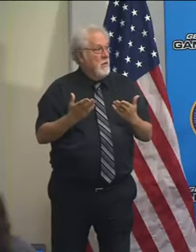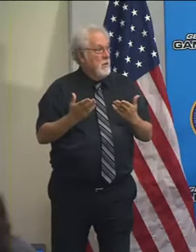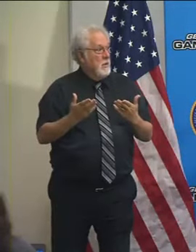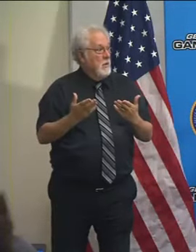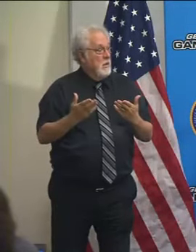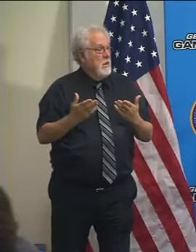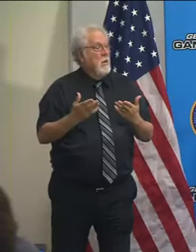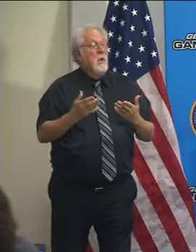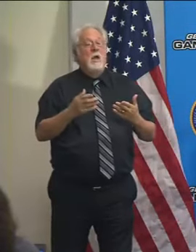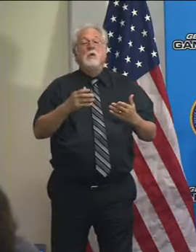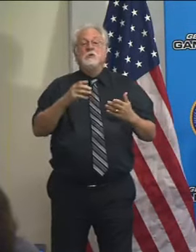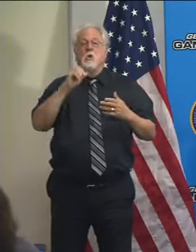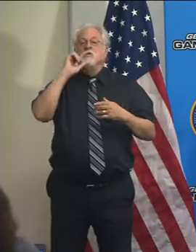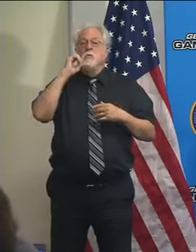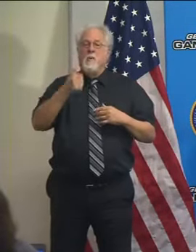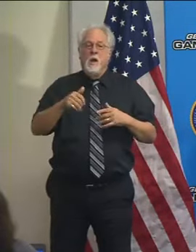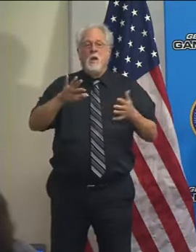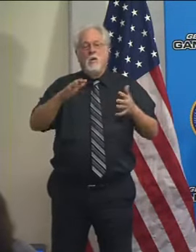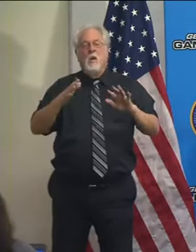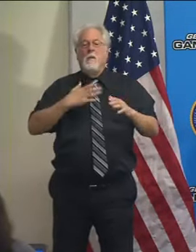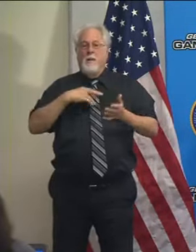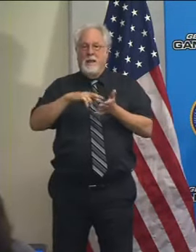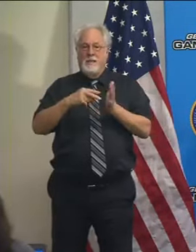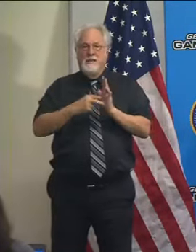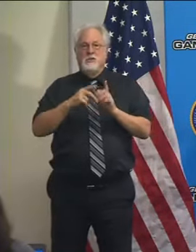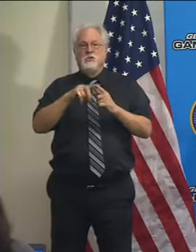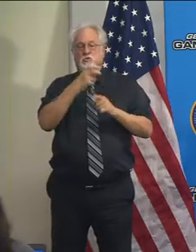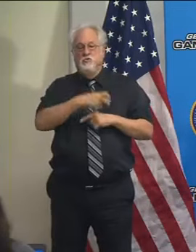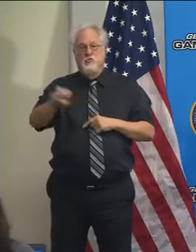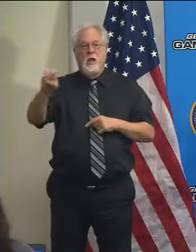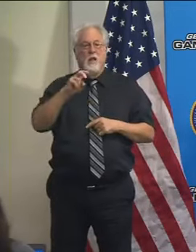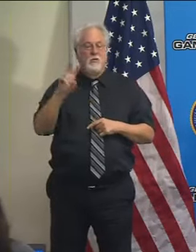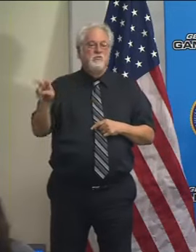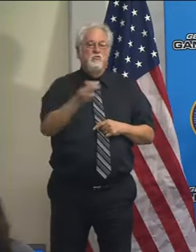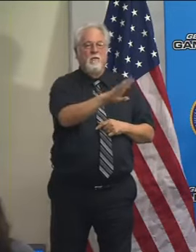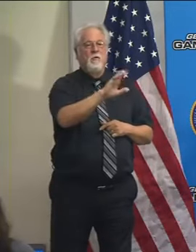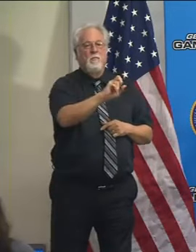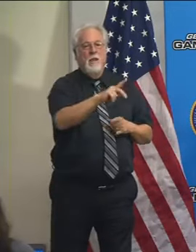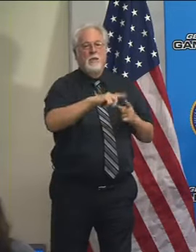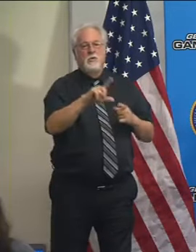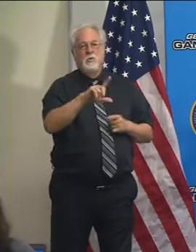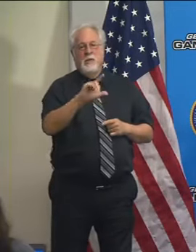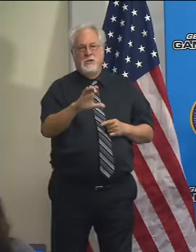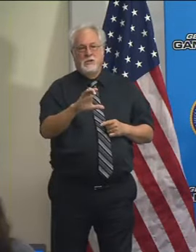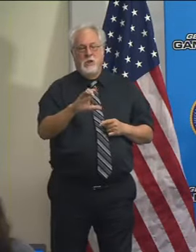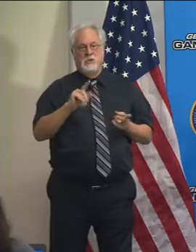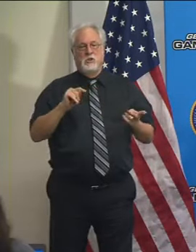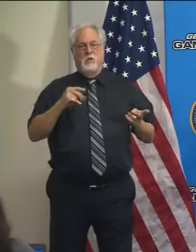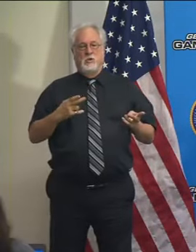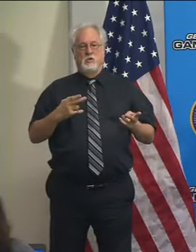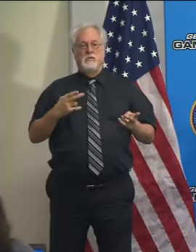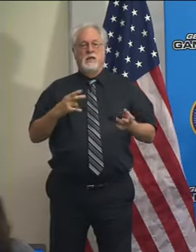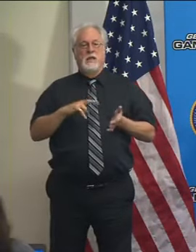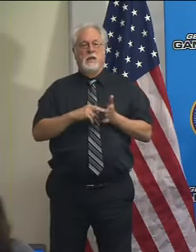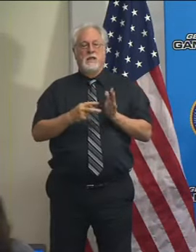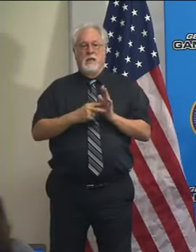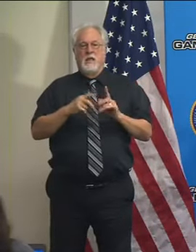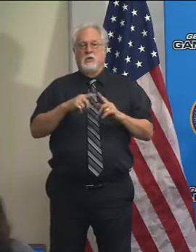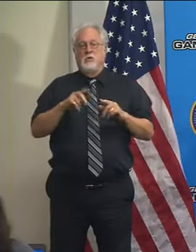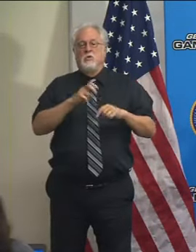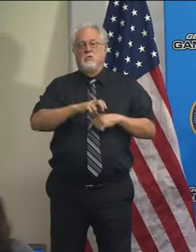Okay. So tomorrow it's my intention to travel back to the Lake Charles region. On Thursday I intend